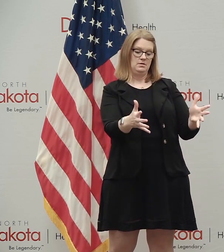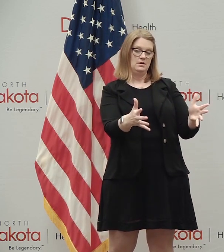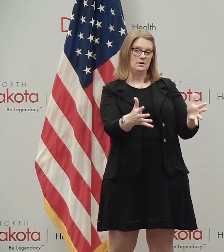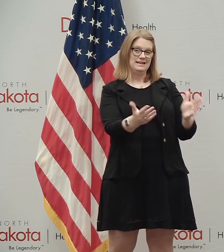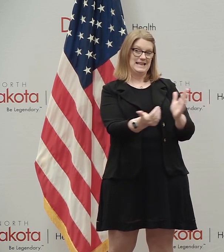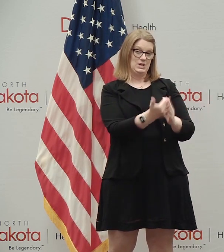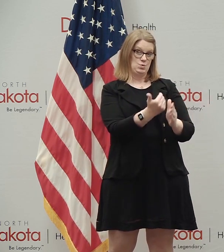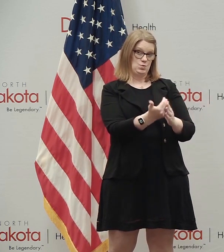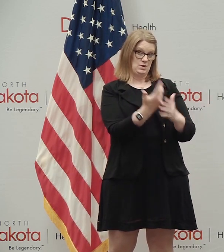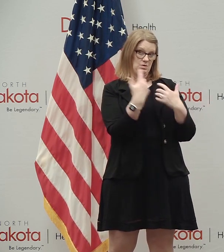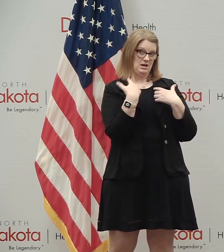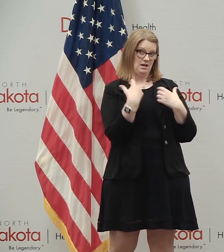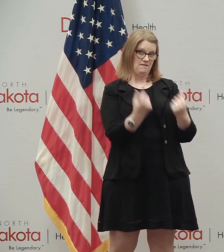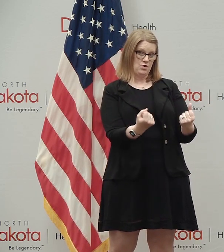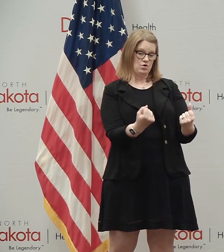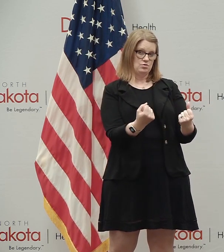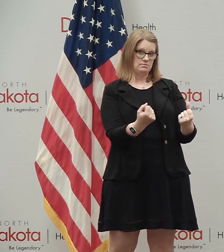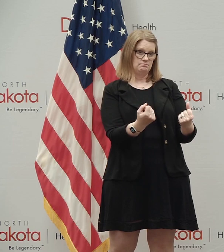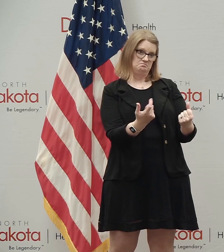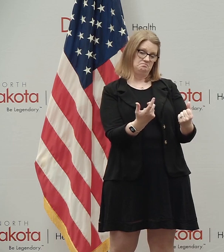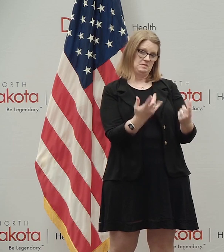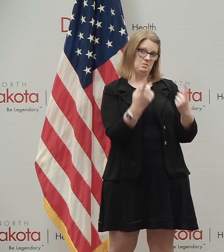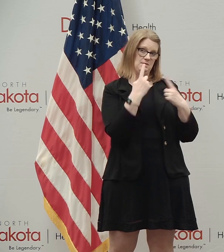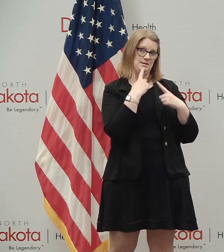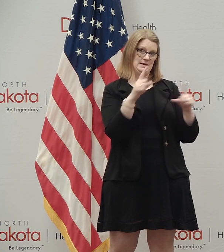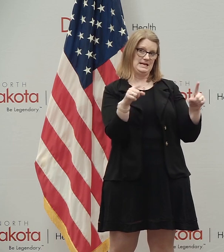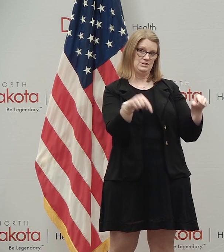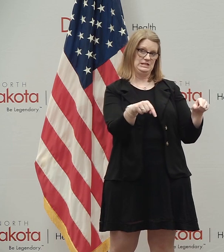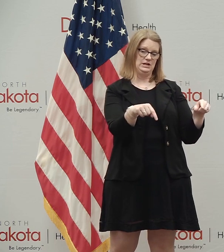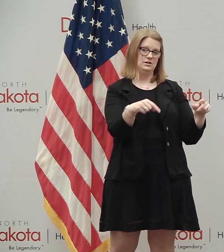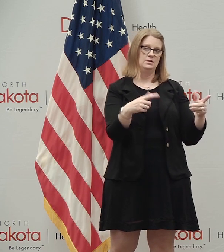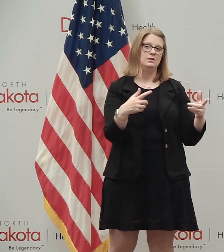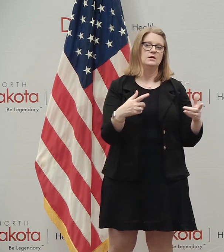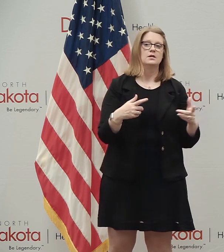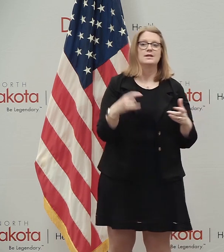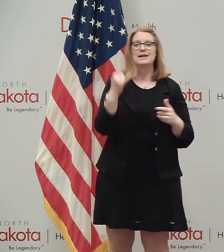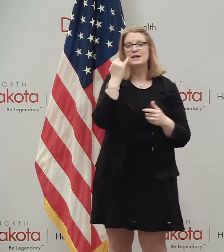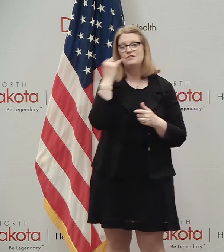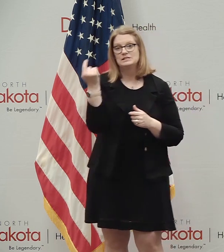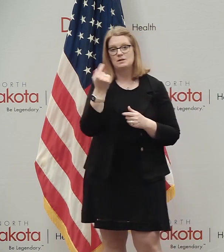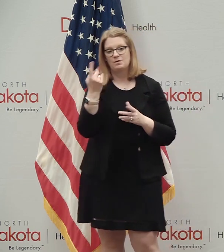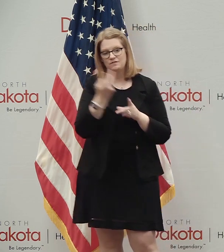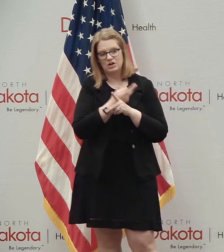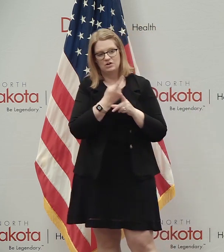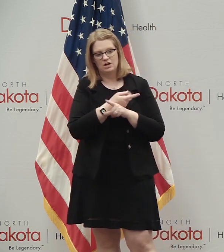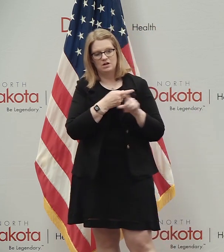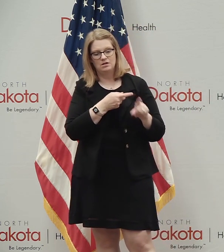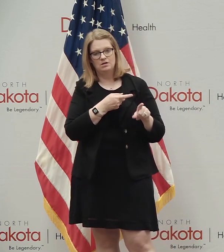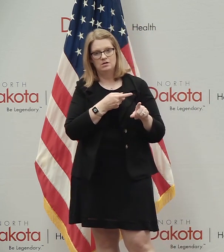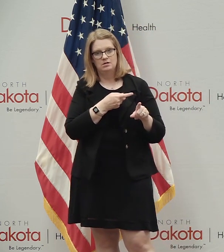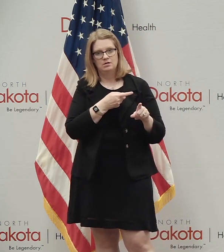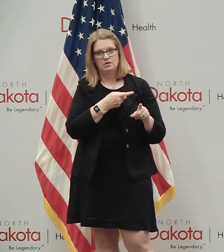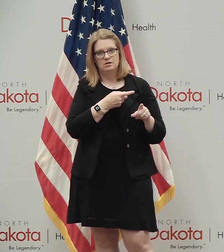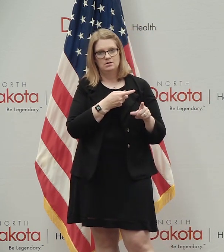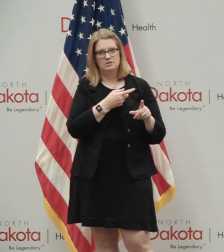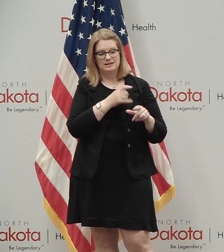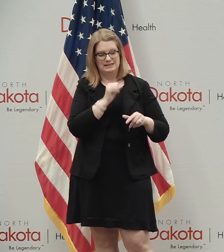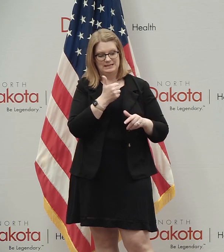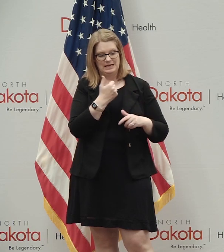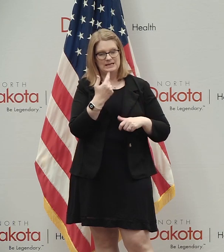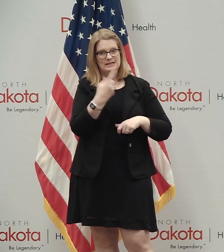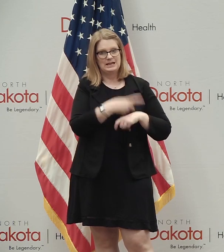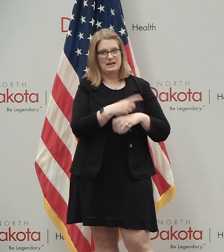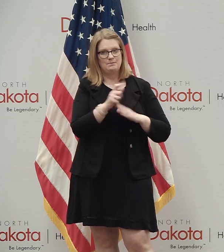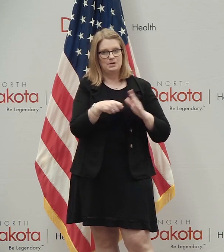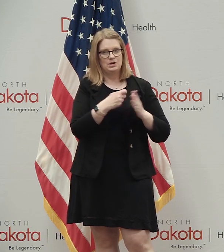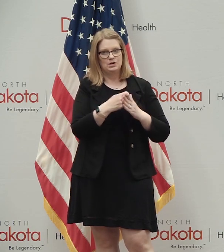newly recovered that we would have announced from here. But if somebody figured out that they actually passed their 10-day period 2 days